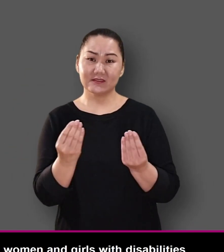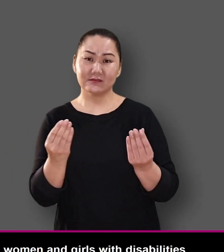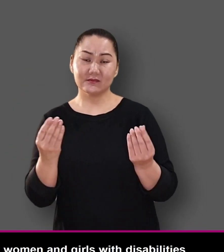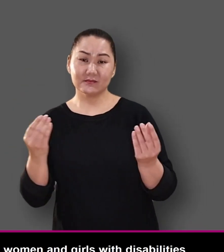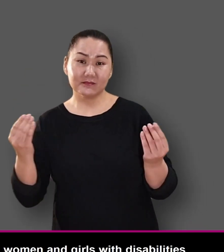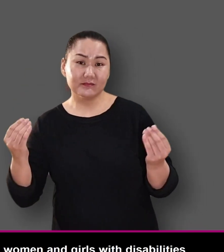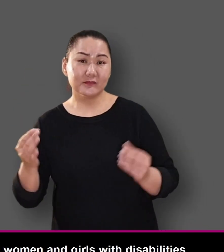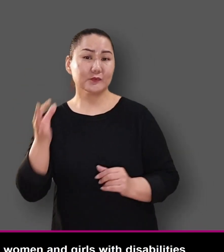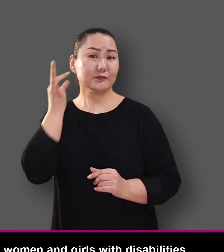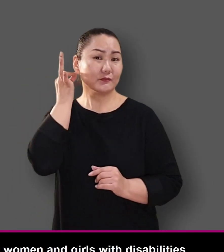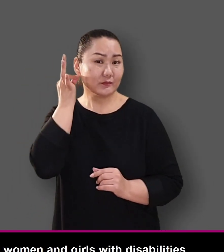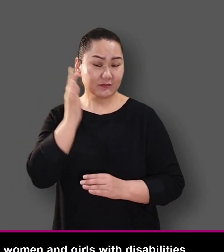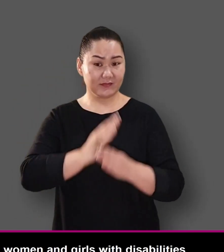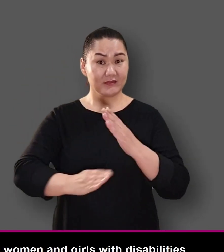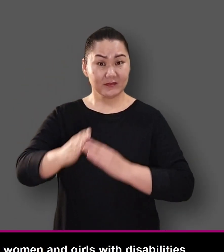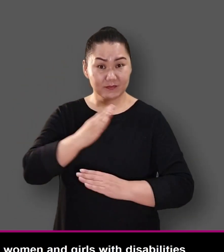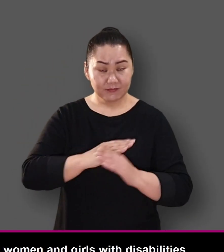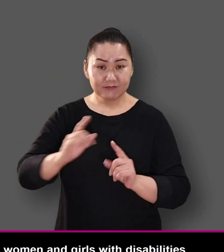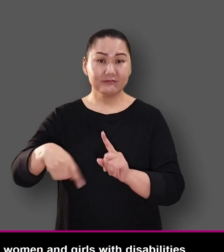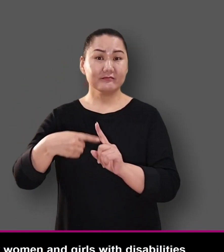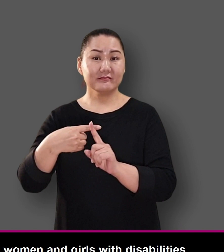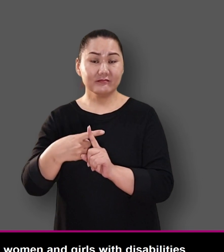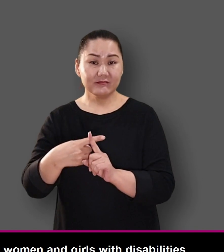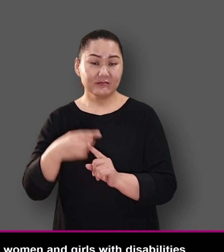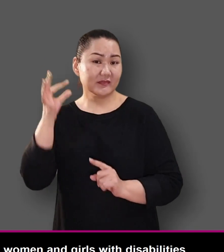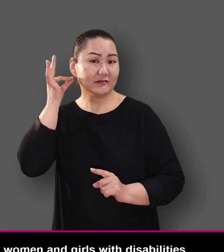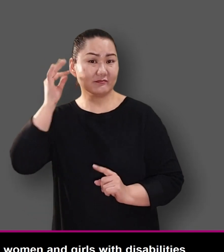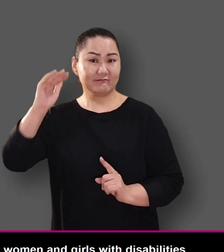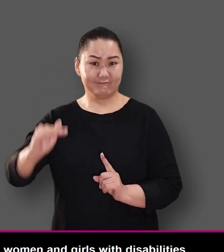This is especially relevant to women and girls with disabilities